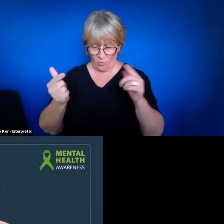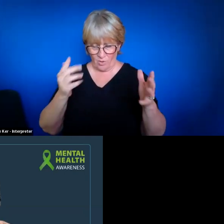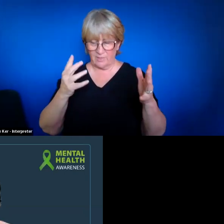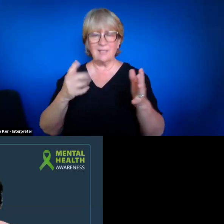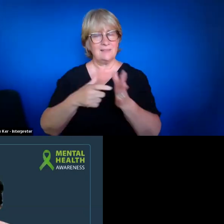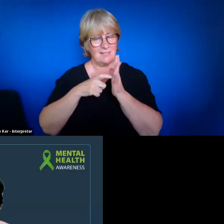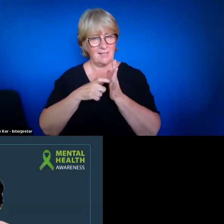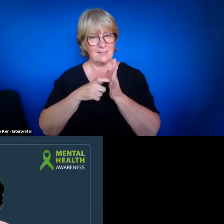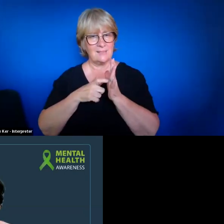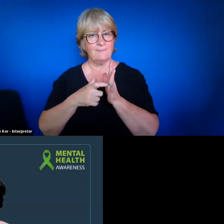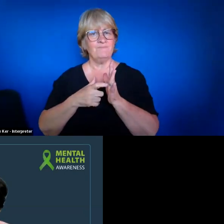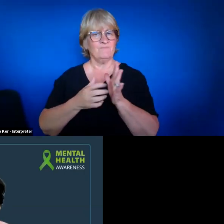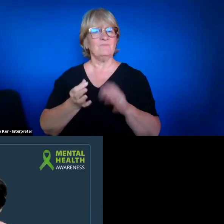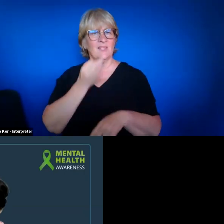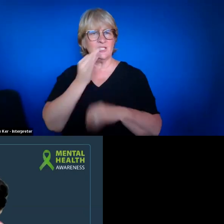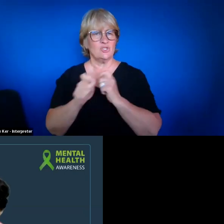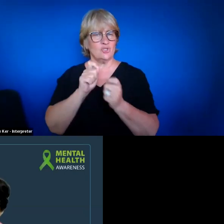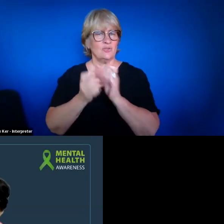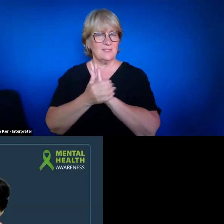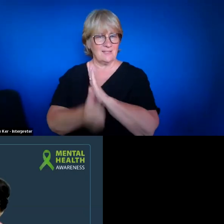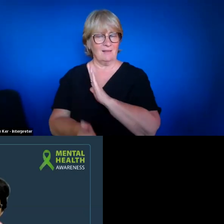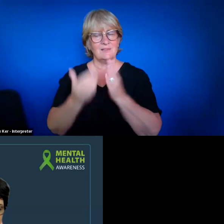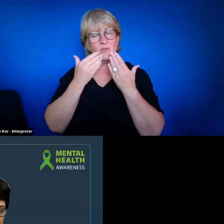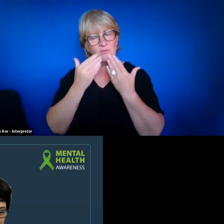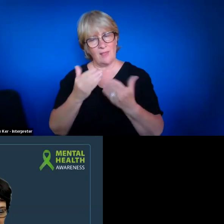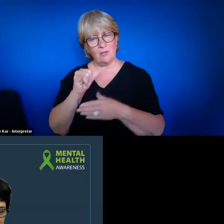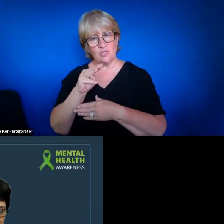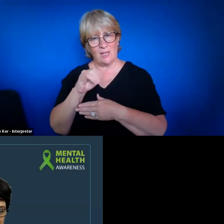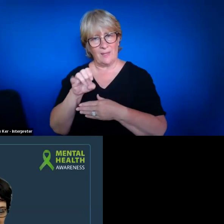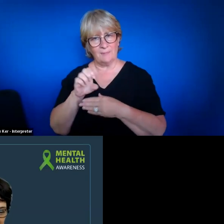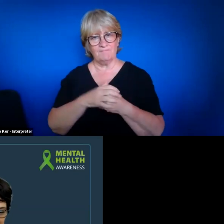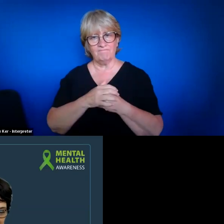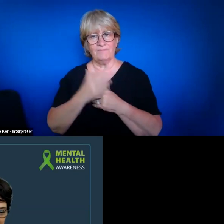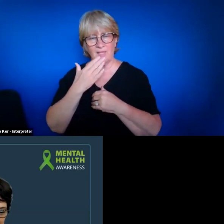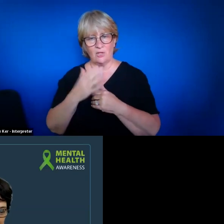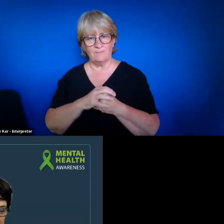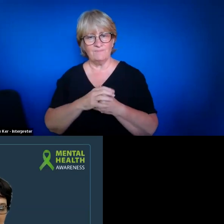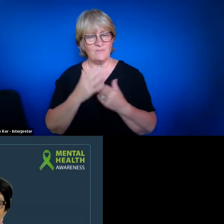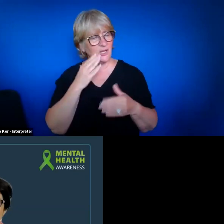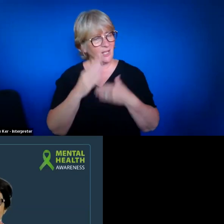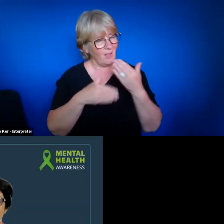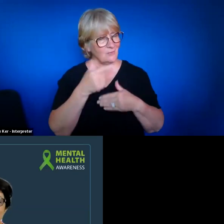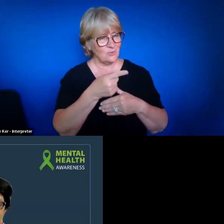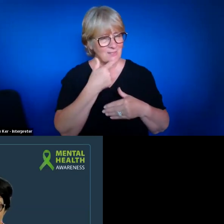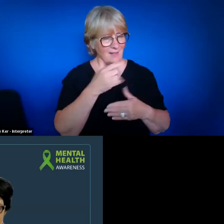certain math skill set. So thank you, Jane. I just want to say that. Very kind of you, Bipasha. Thank you for saying that.